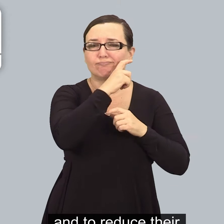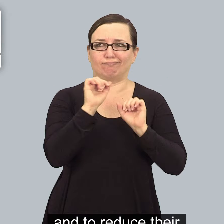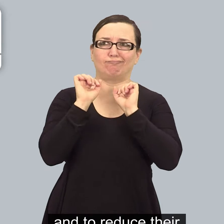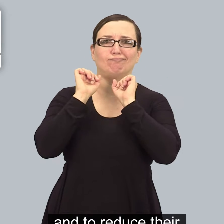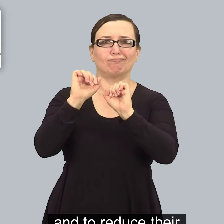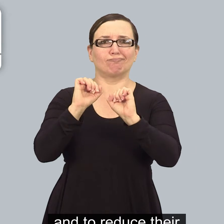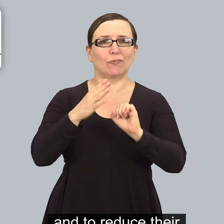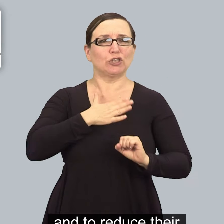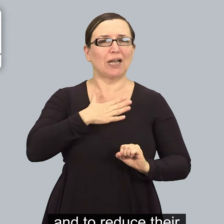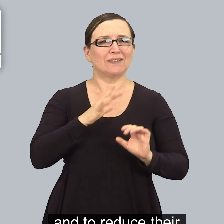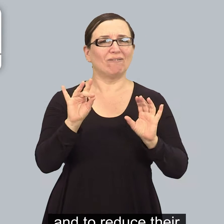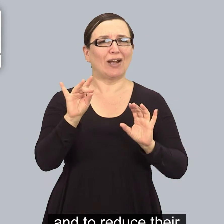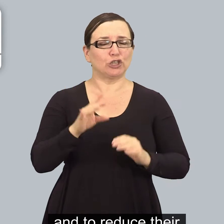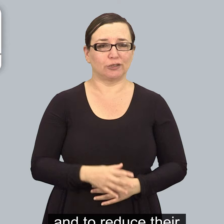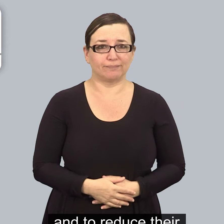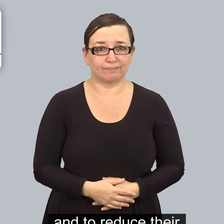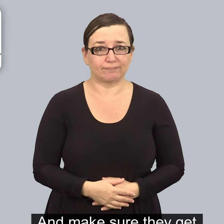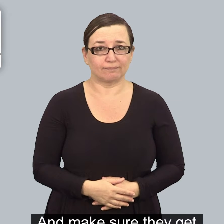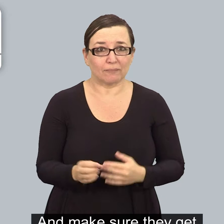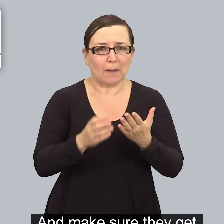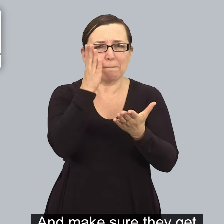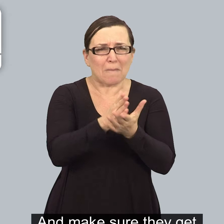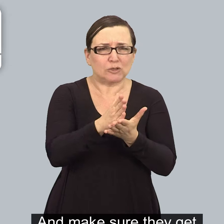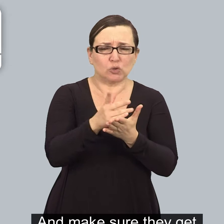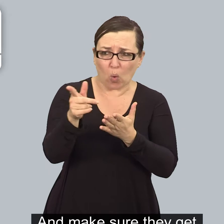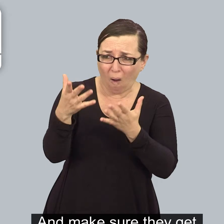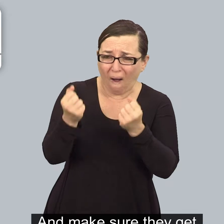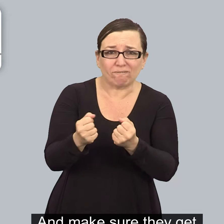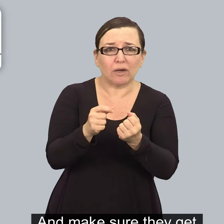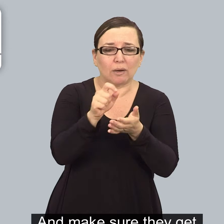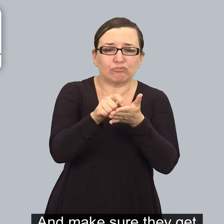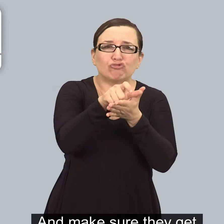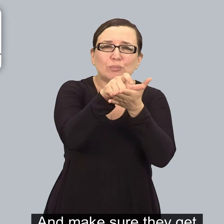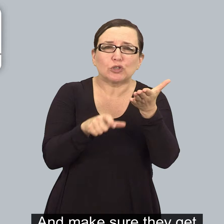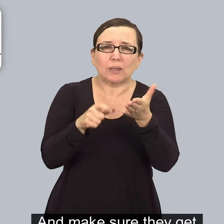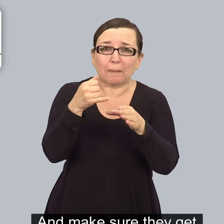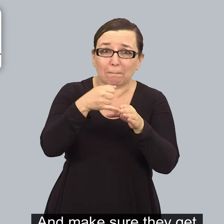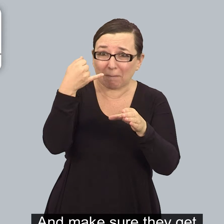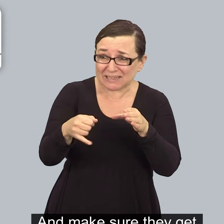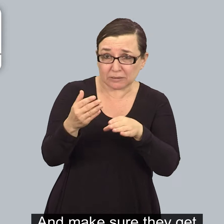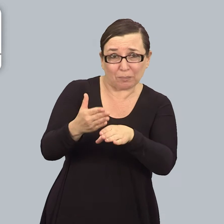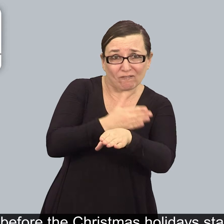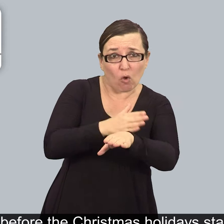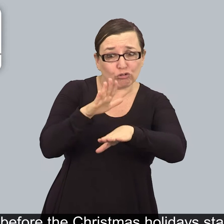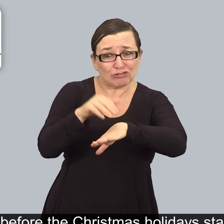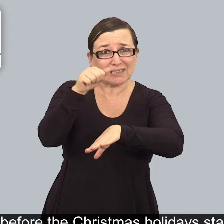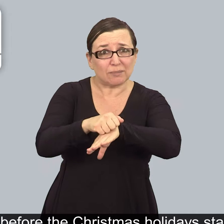and to reduce their risk of chest infections. And make sure they get any prescription medicines before the Christmas